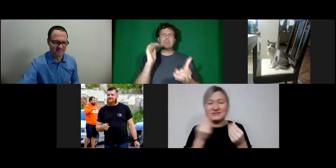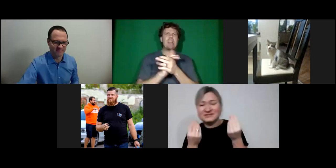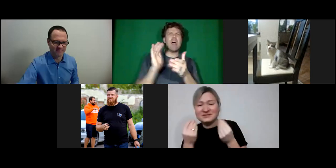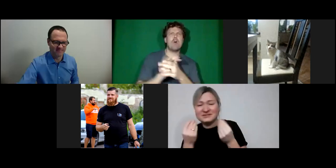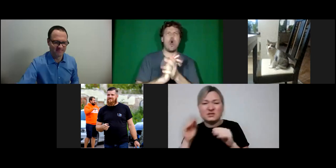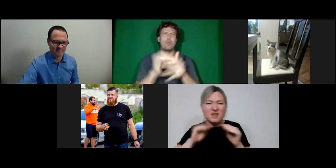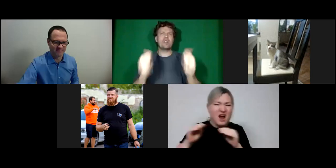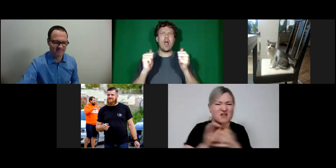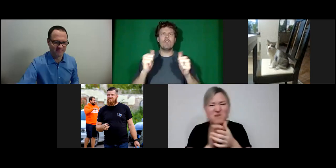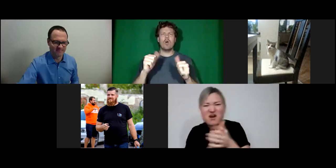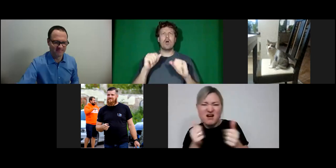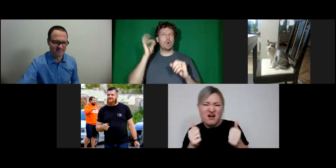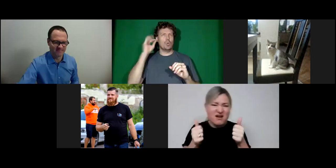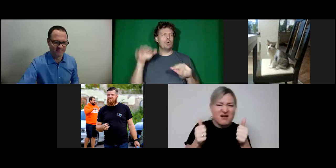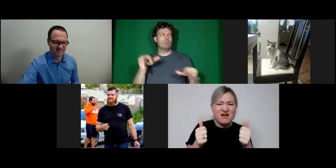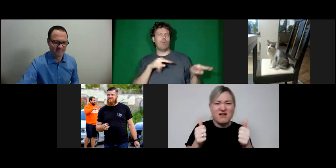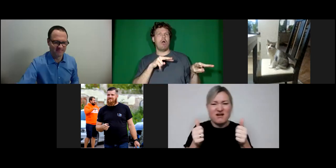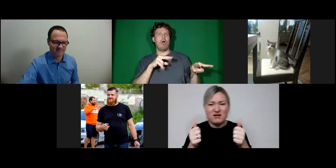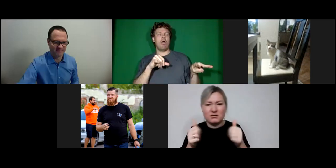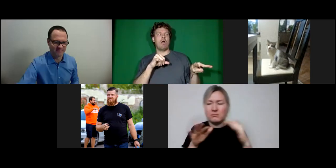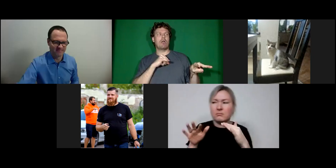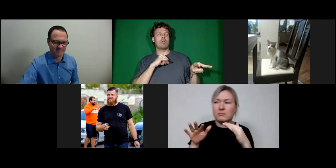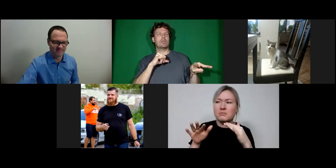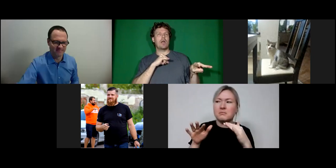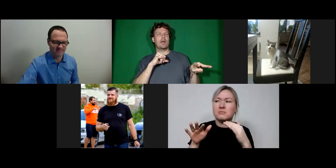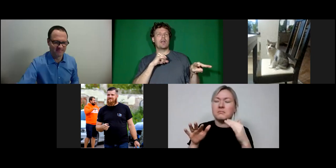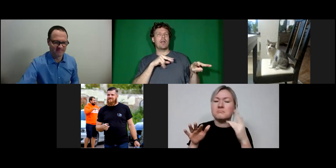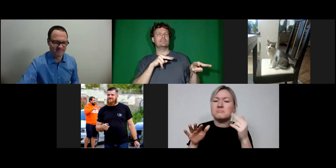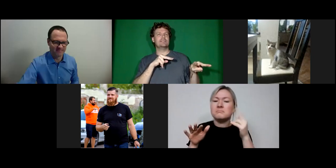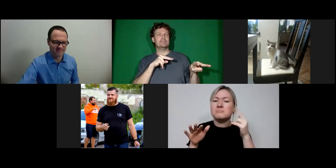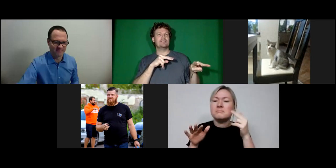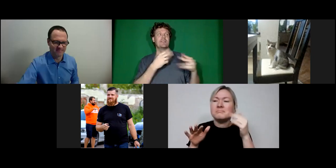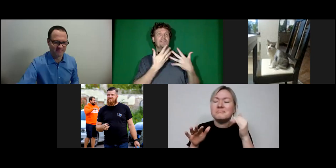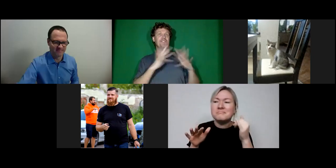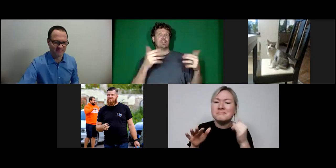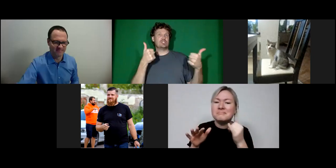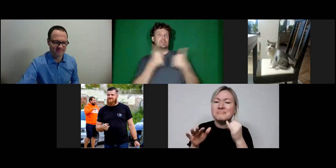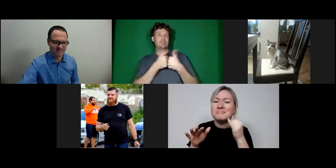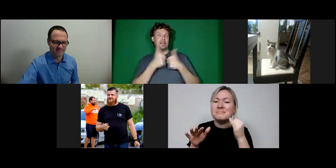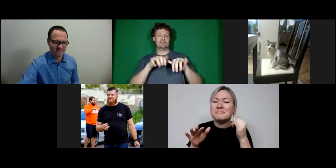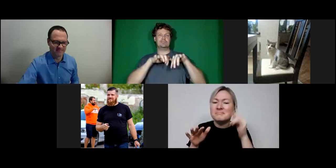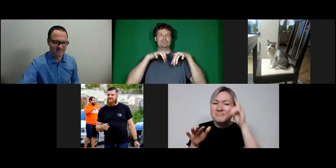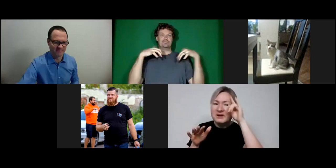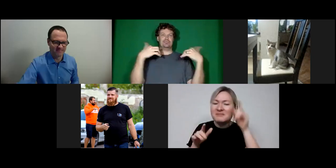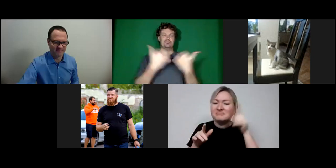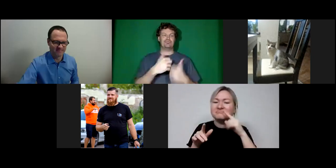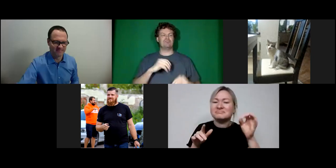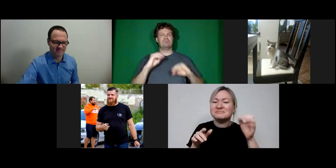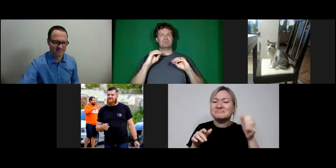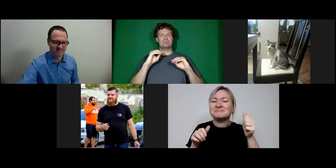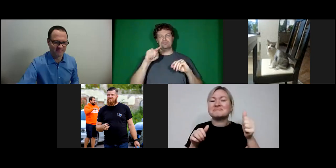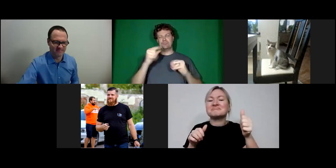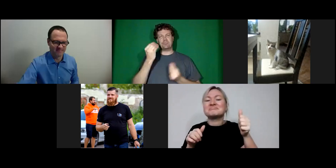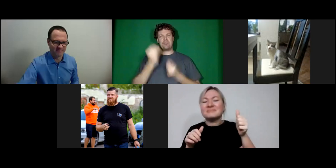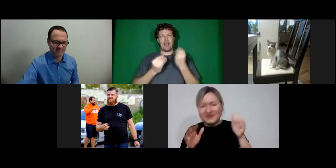was able to show them that being, you know, having my visual attention on the whole situation actually helped. And they saw that it was actually an advantage